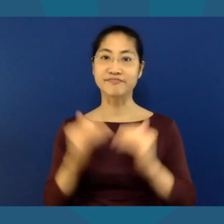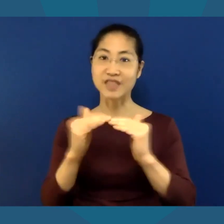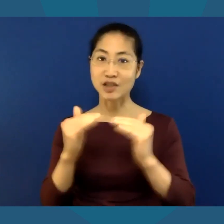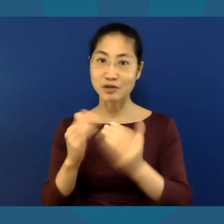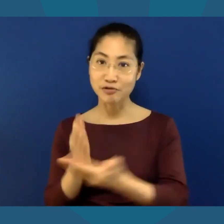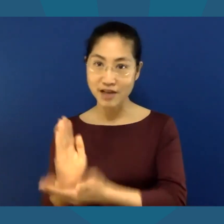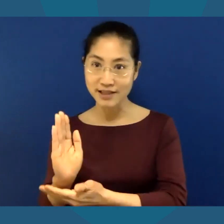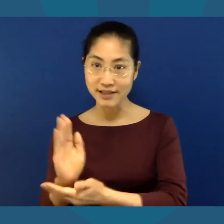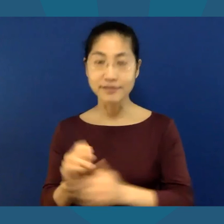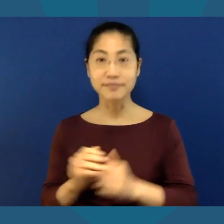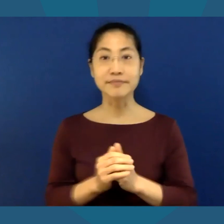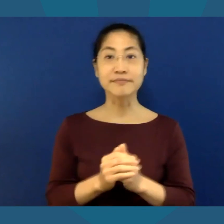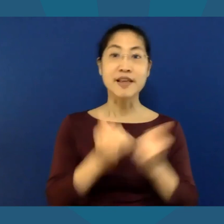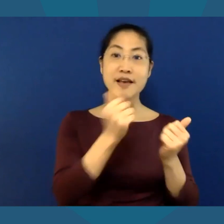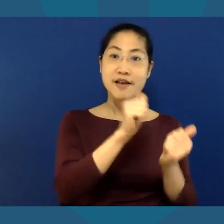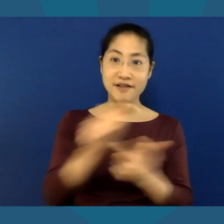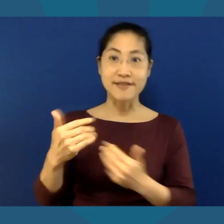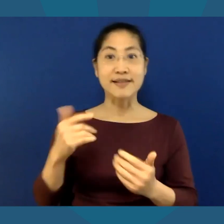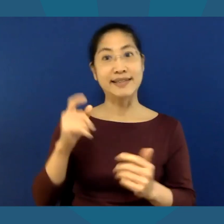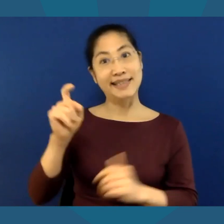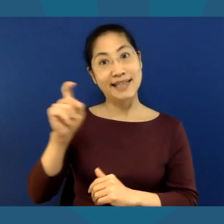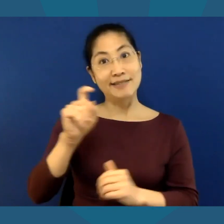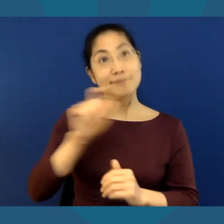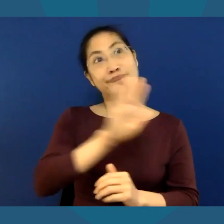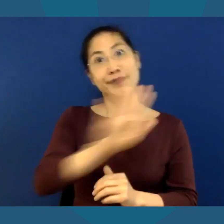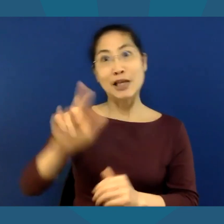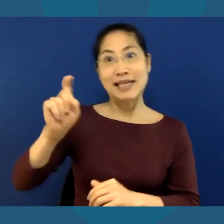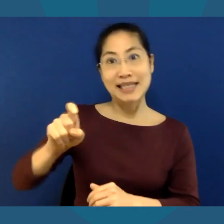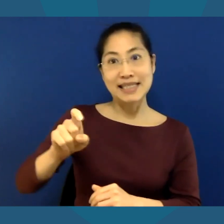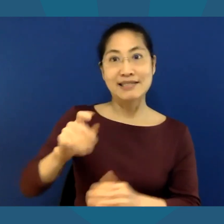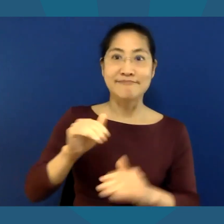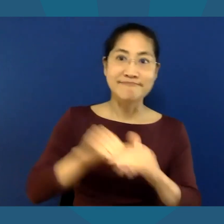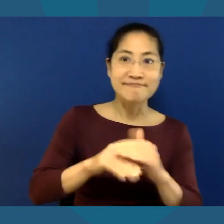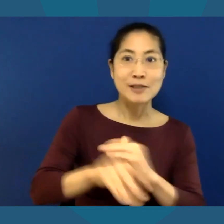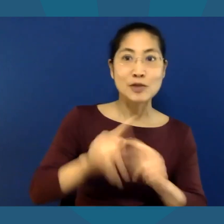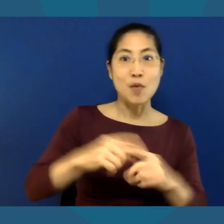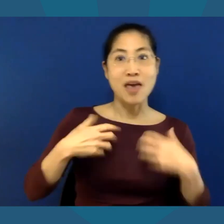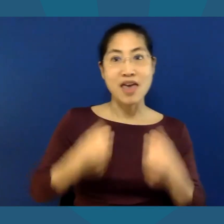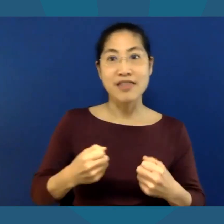rights, and access to healthcare everyone needs.